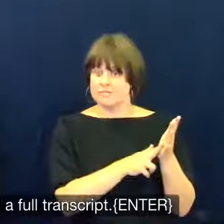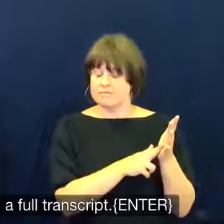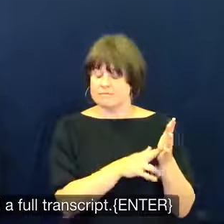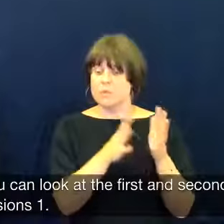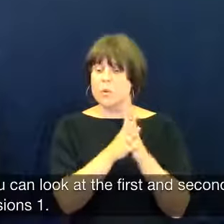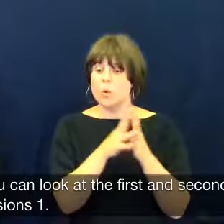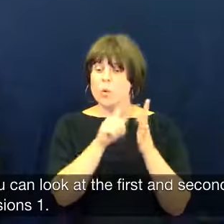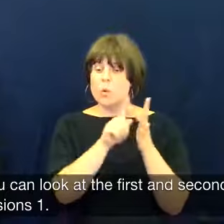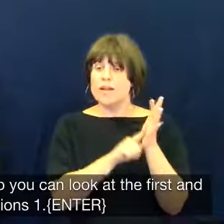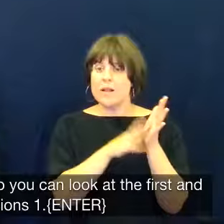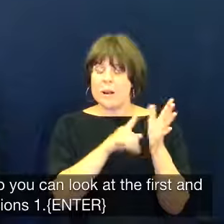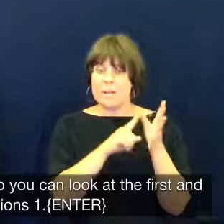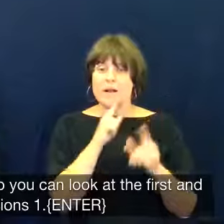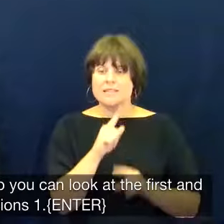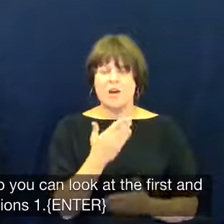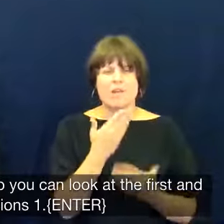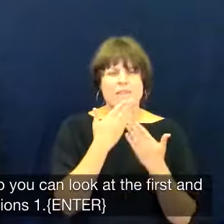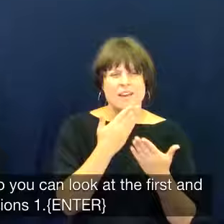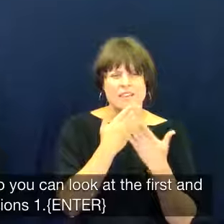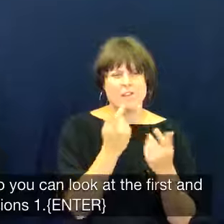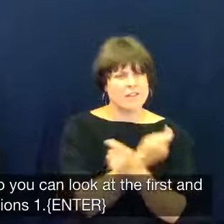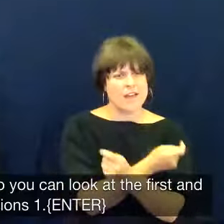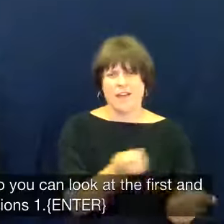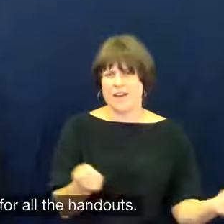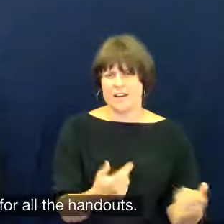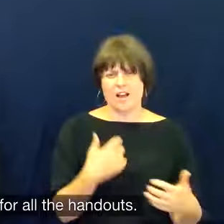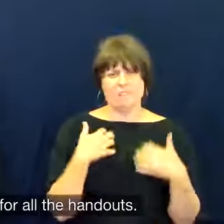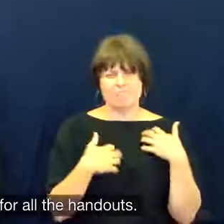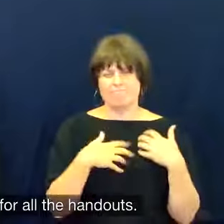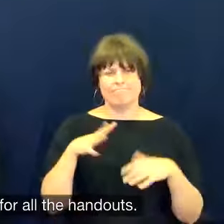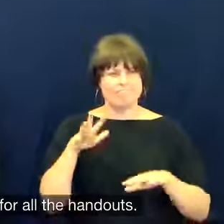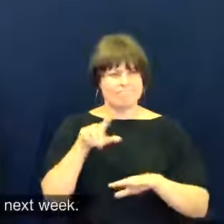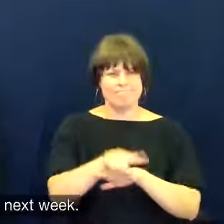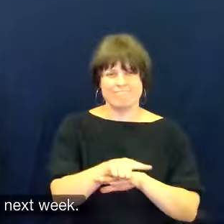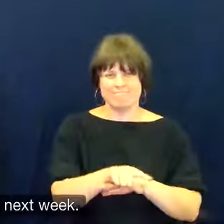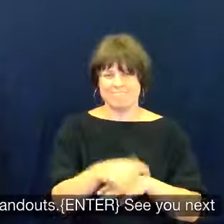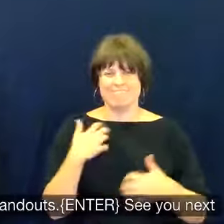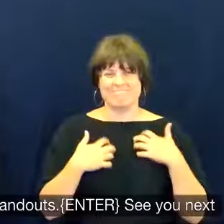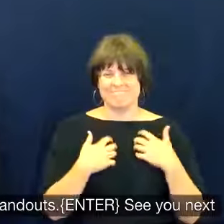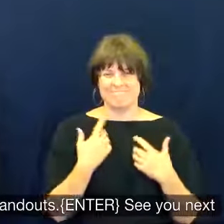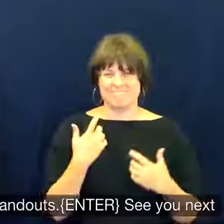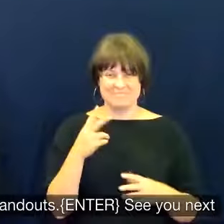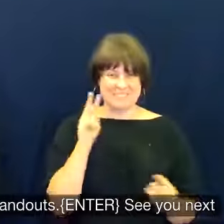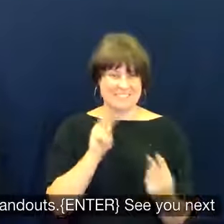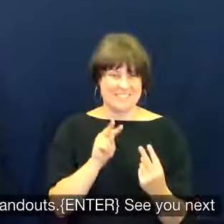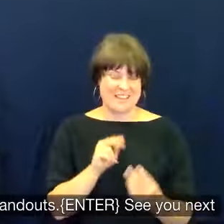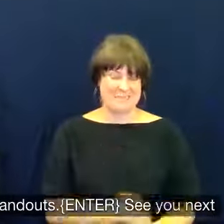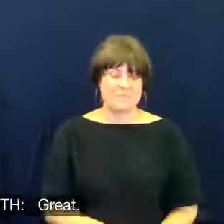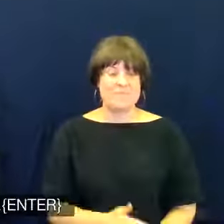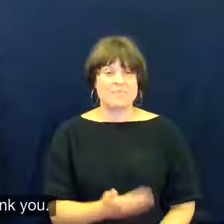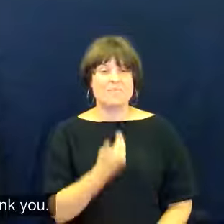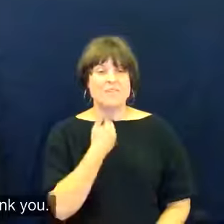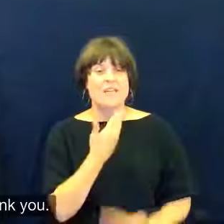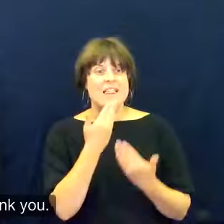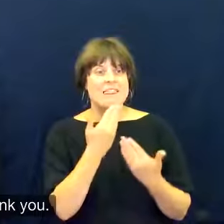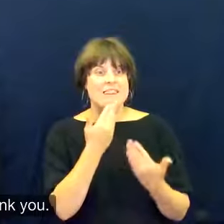saying, thanks for all the handouts. See you next week. Great. Thank you, Wilma. Hopefully we'll